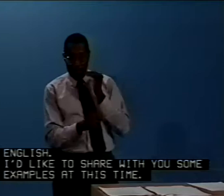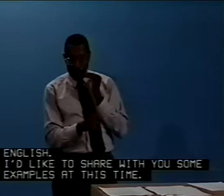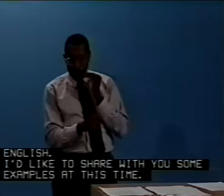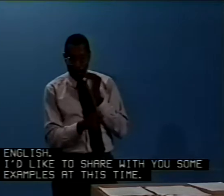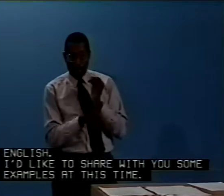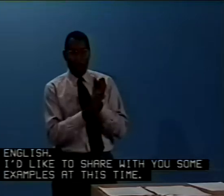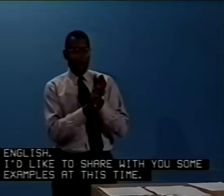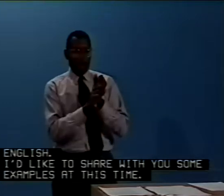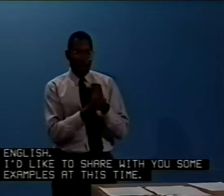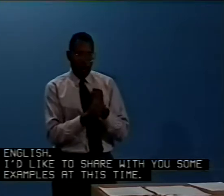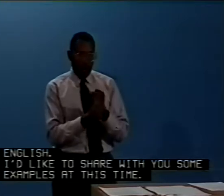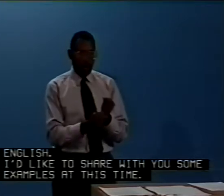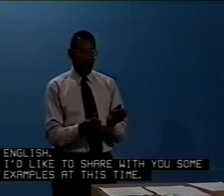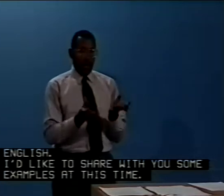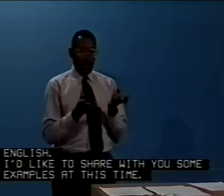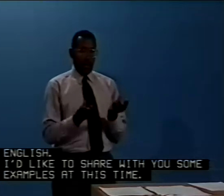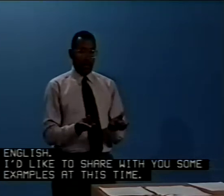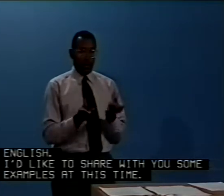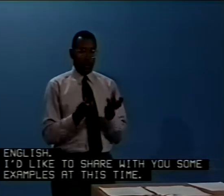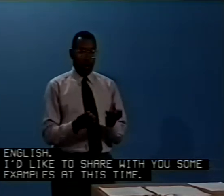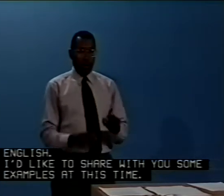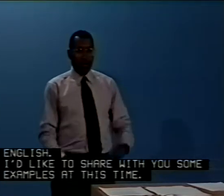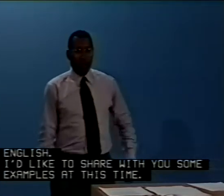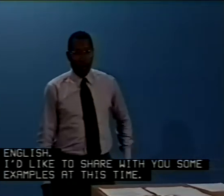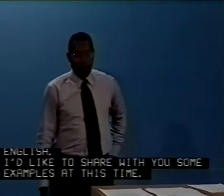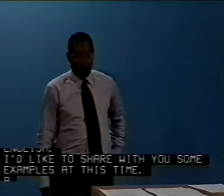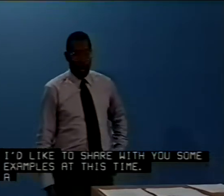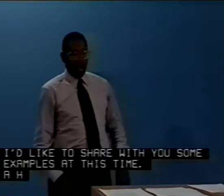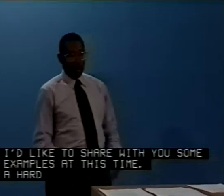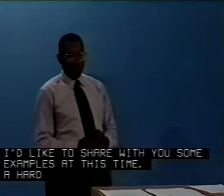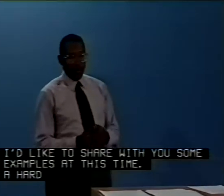A hard head makes a soft behind.